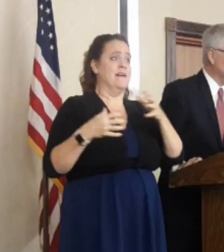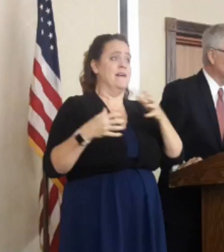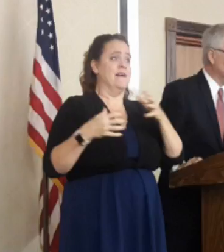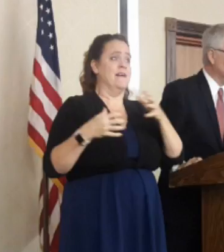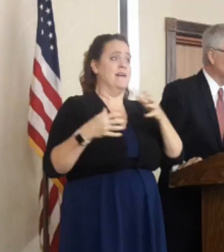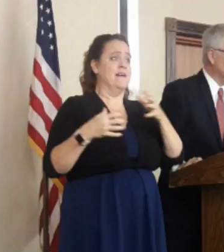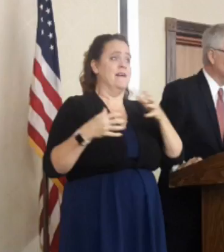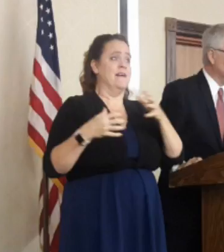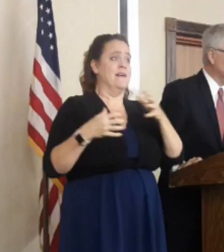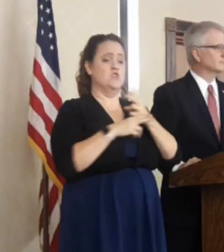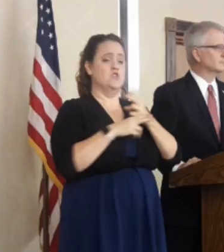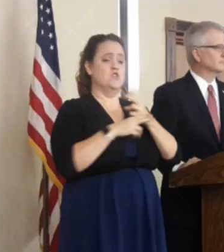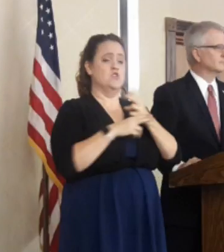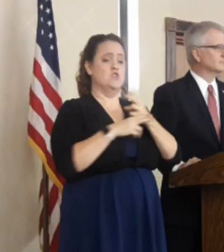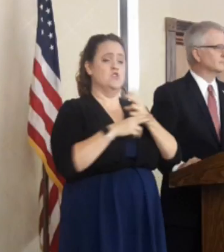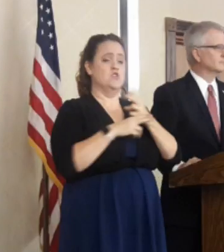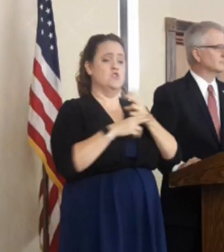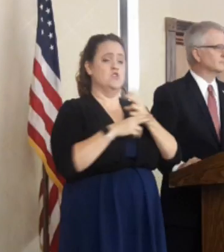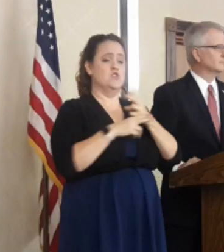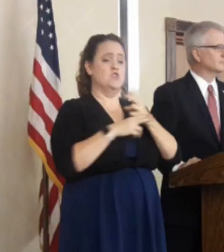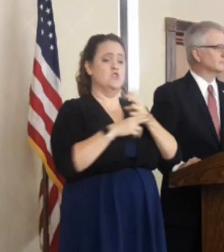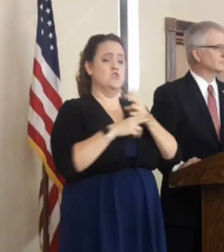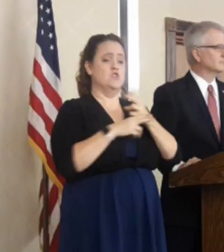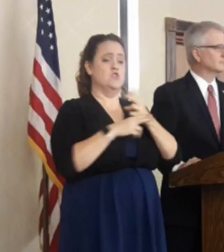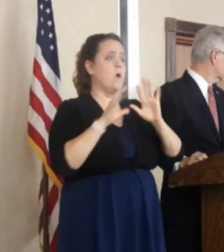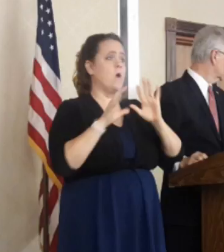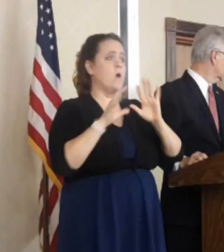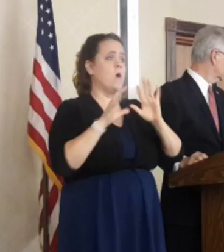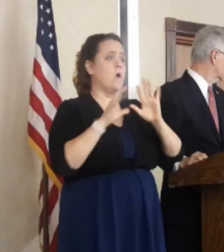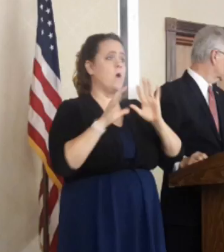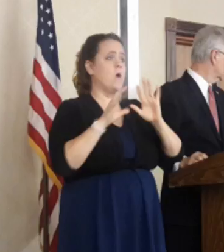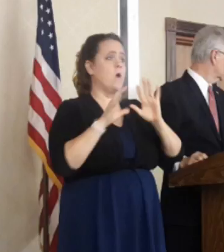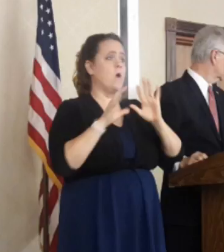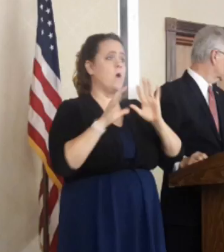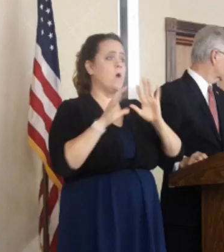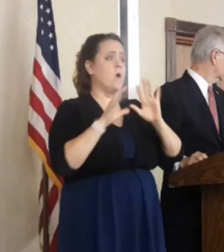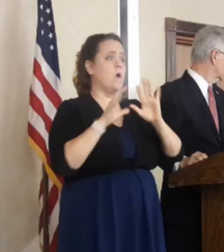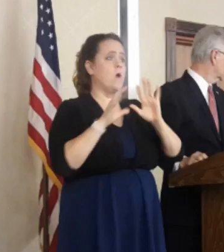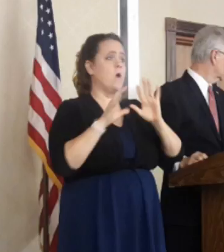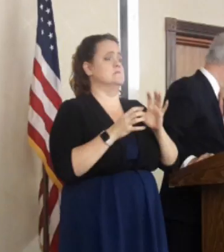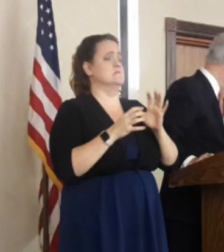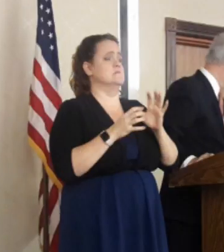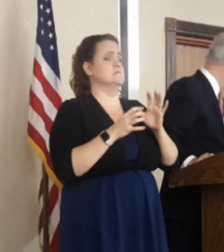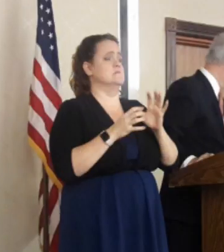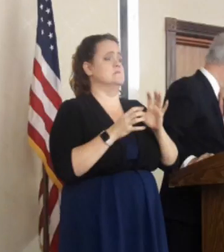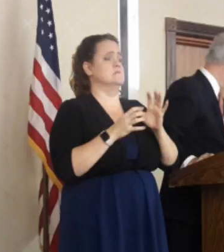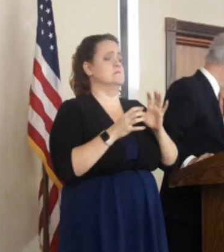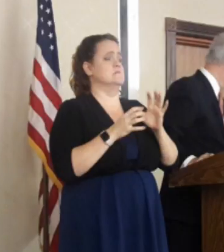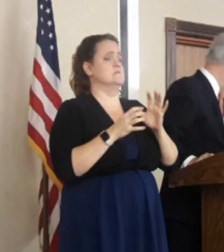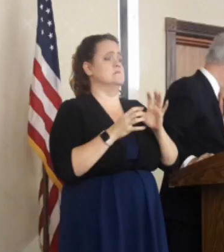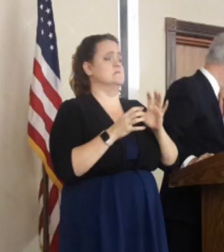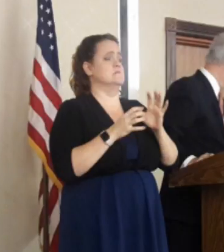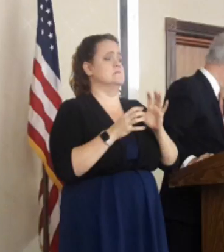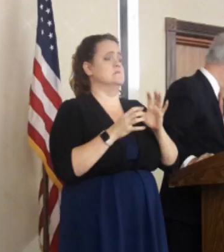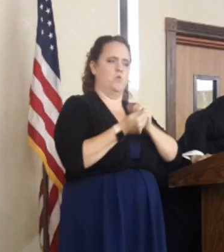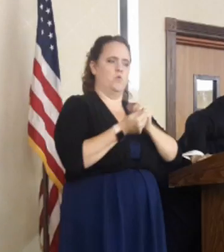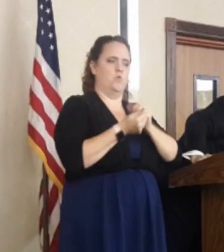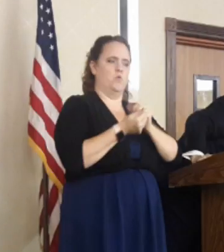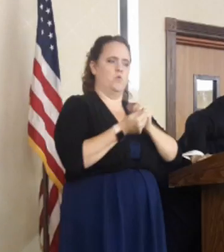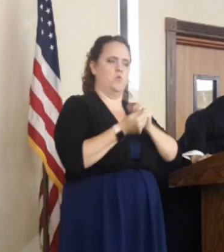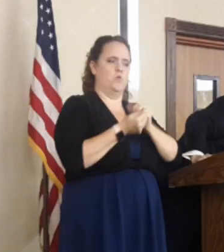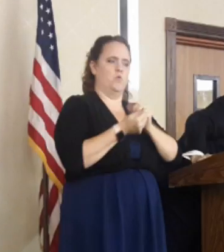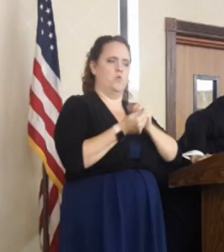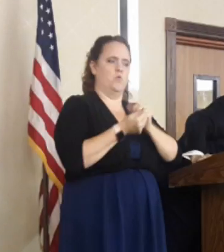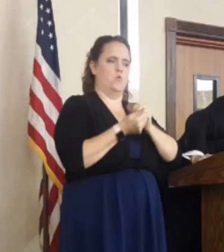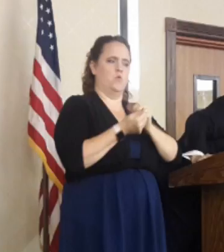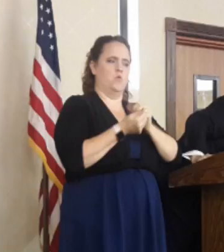your clubs and your county chairs. Let them become partners of the Grassroots Club. Have them get in touch with Kyle and